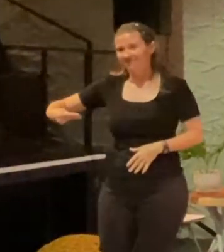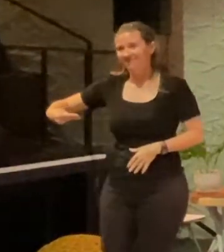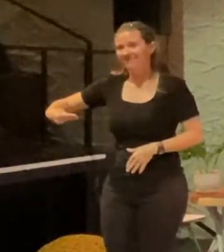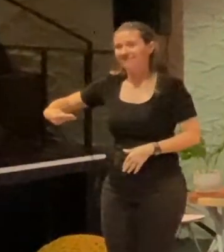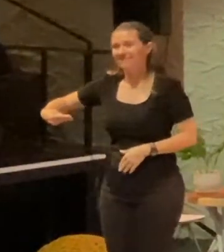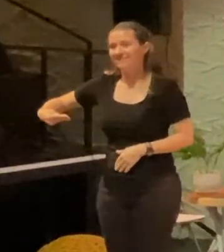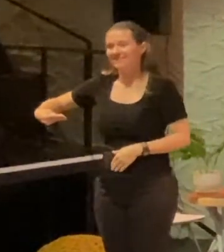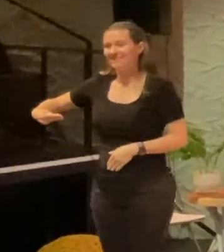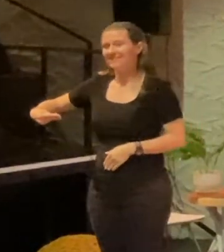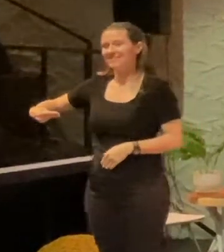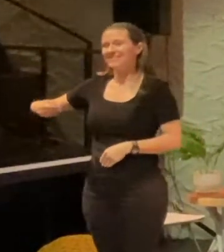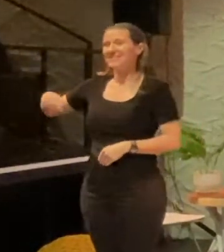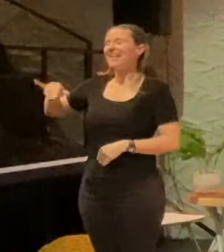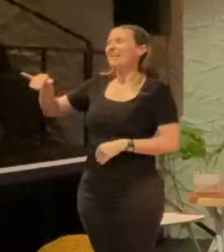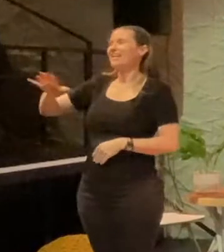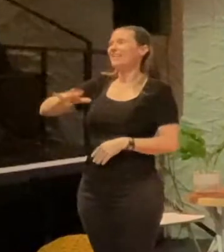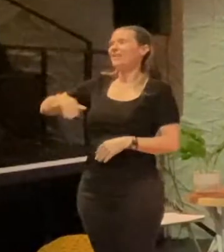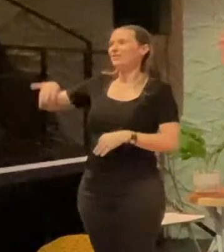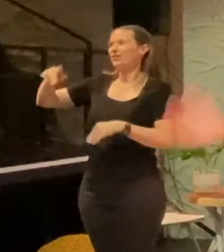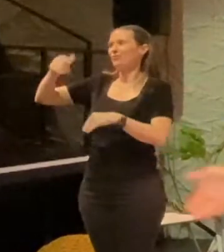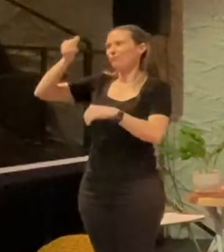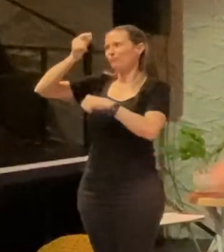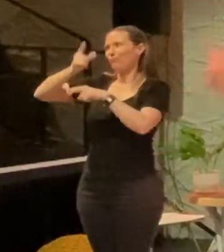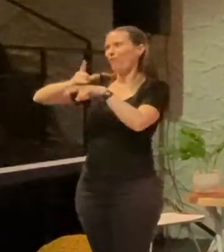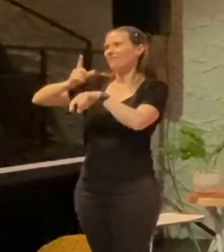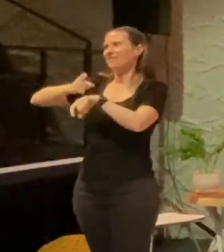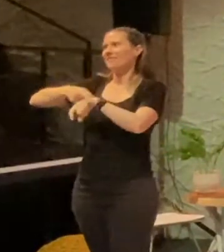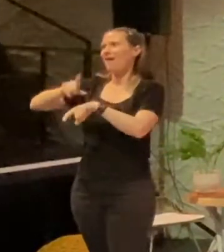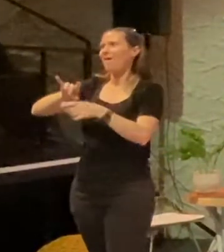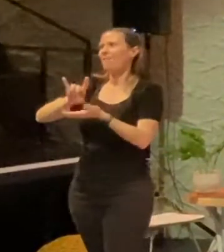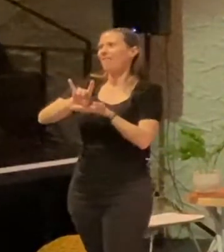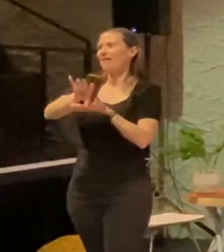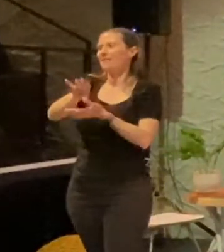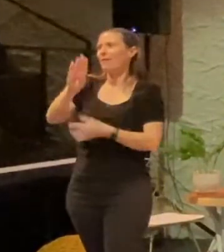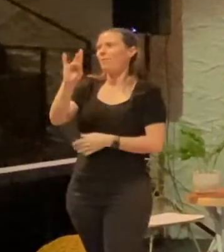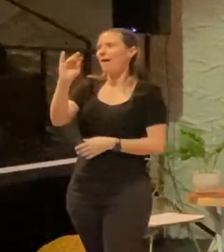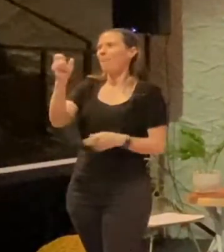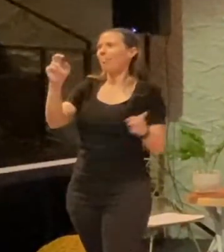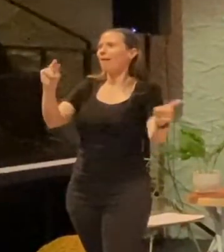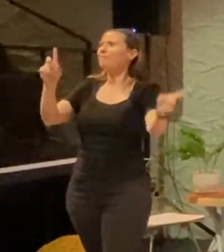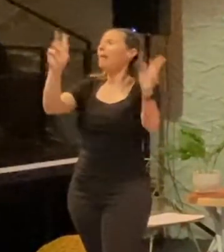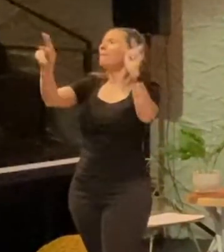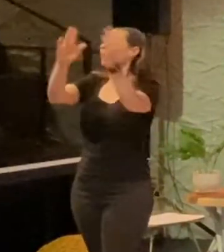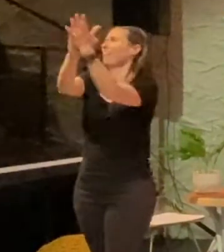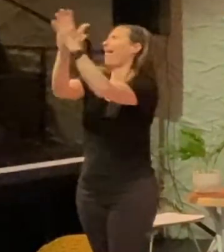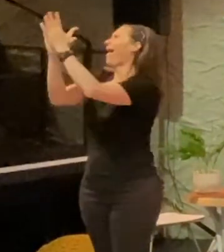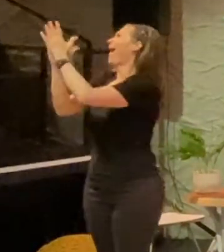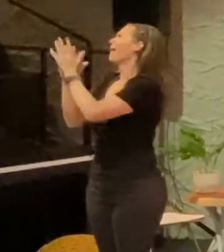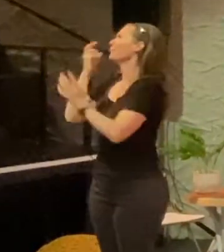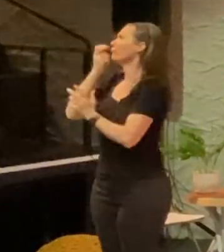Jeconiah. And his brothers at the time of the exile to Babylon. Just a little bit more. Isn't this amazing?